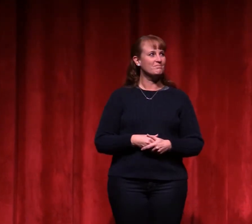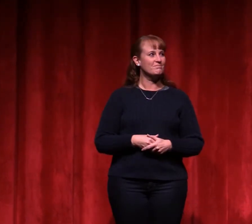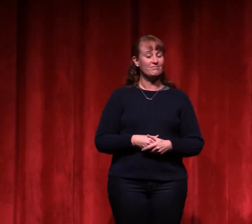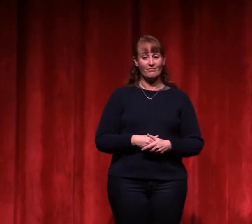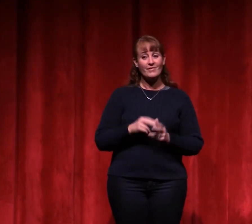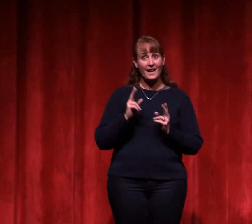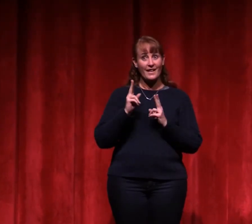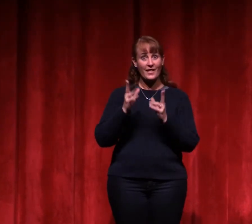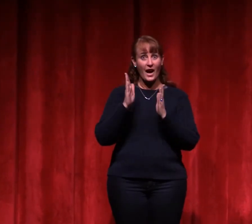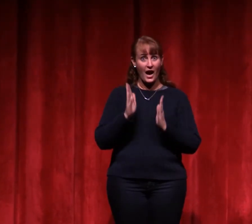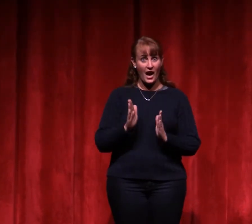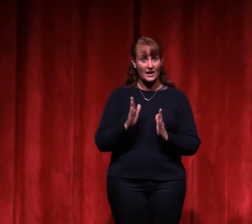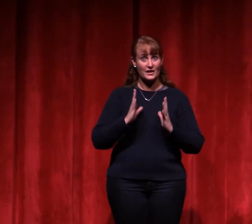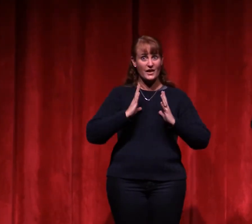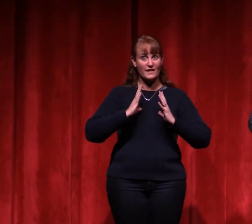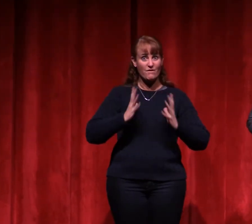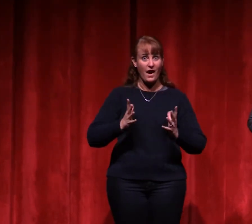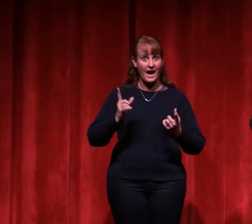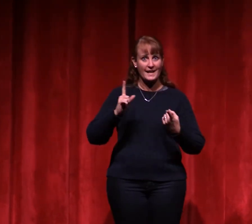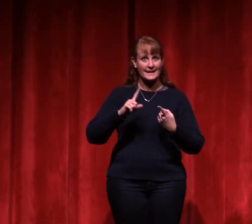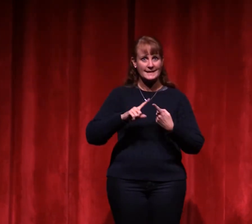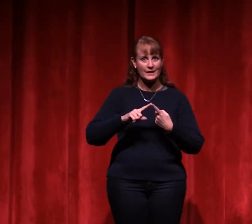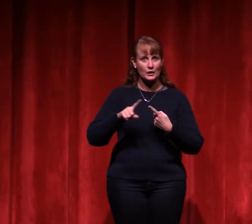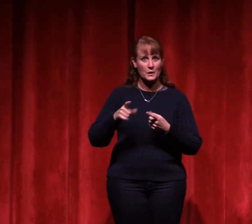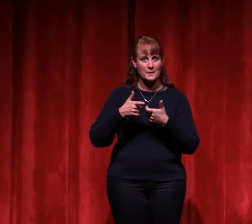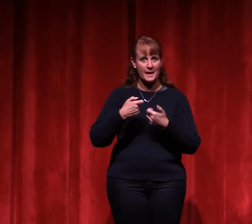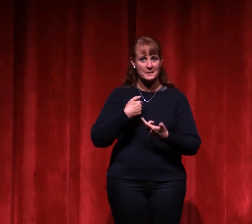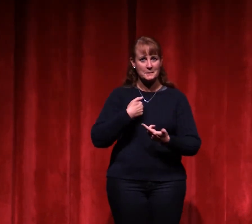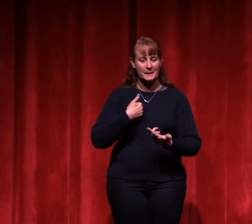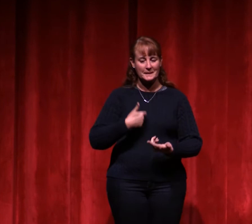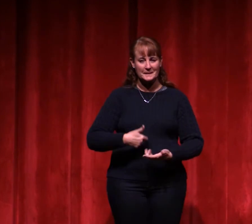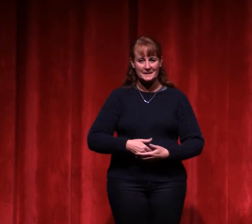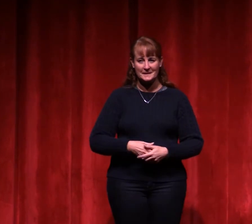The hunt was going great until then.